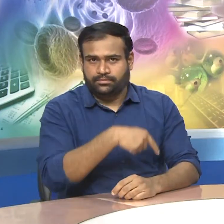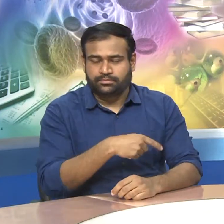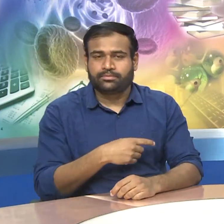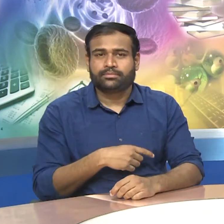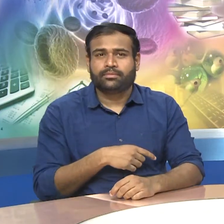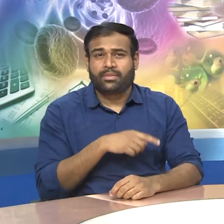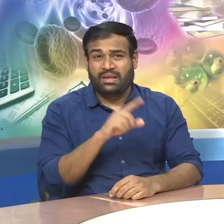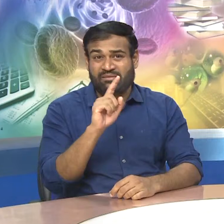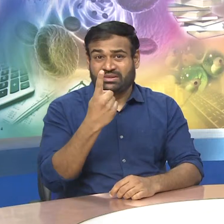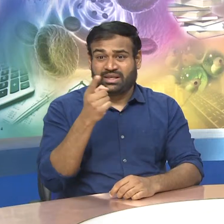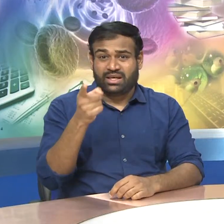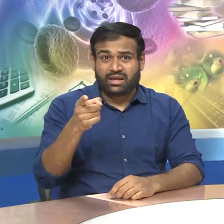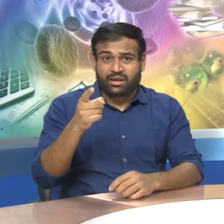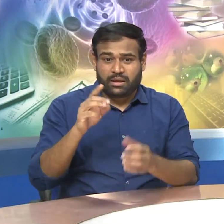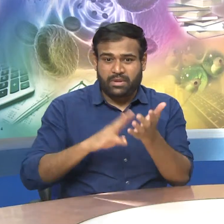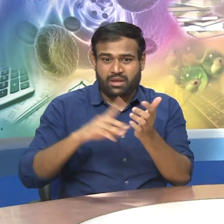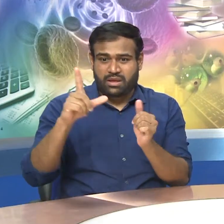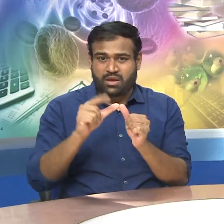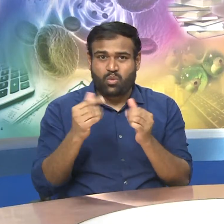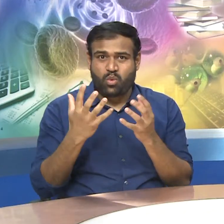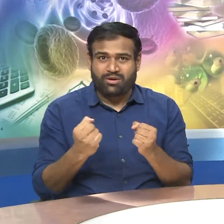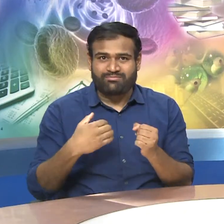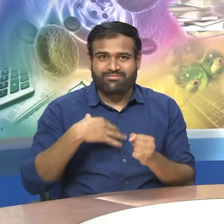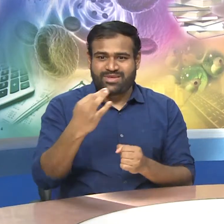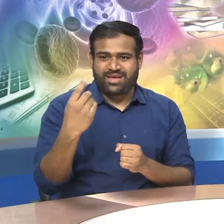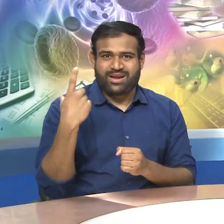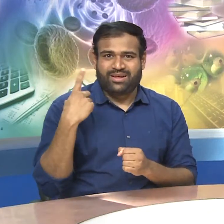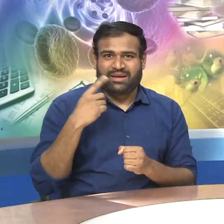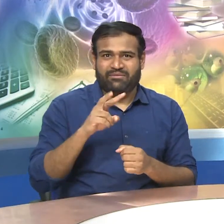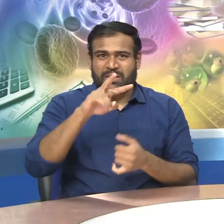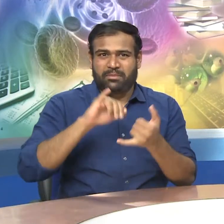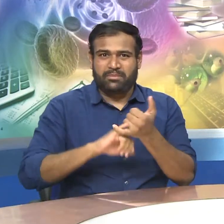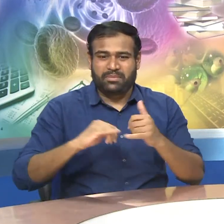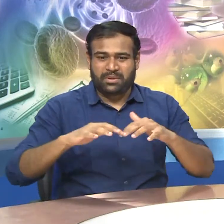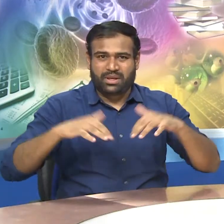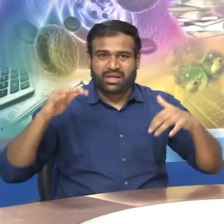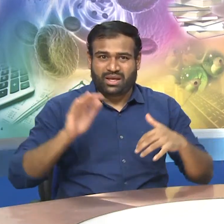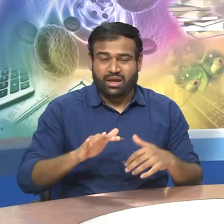First, it should be a citizen of India.